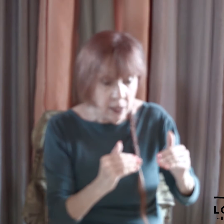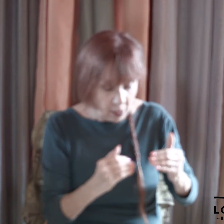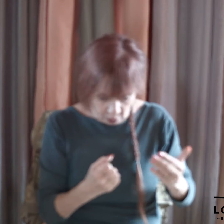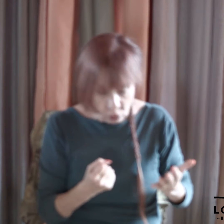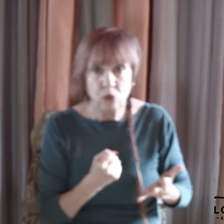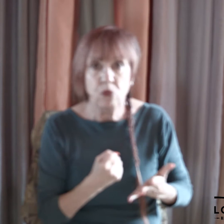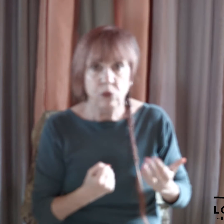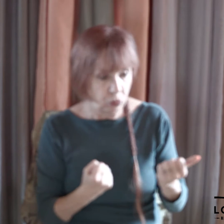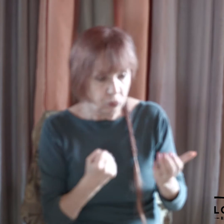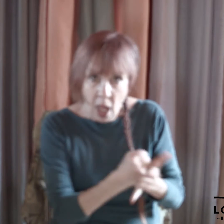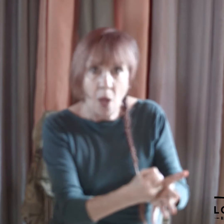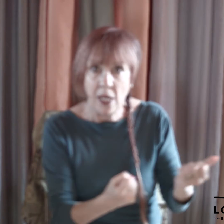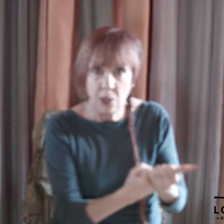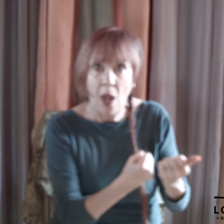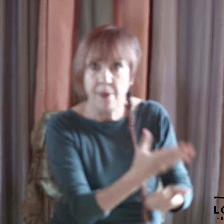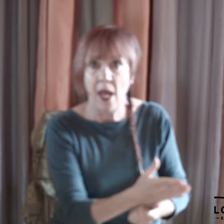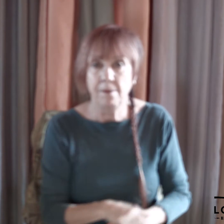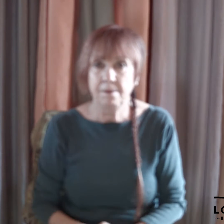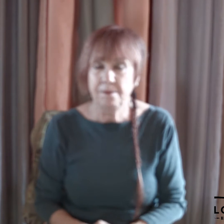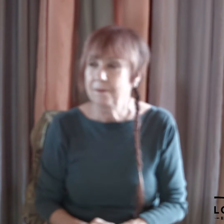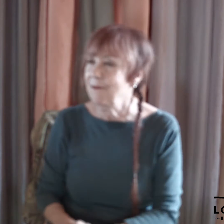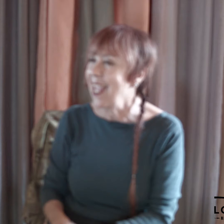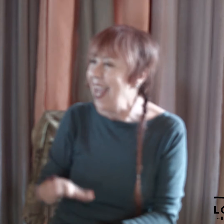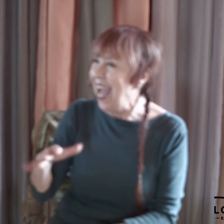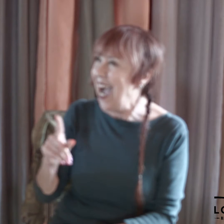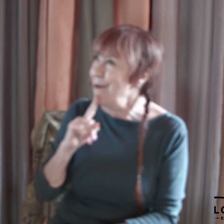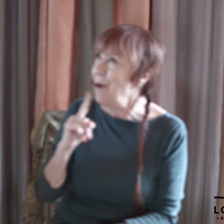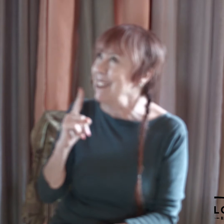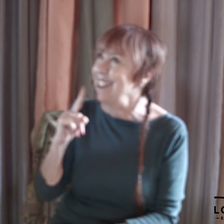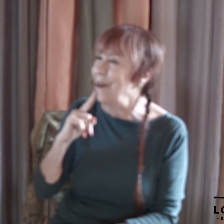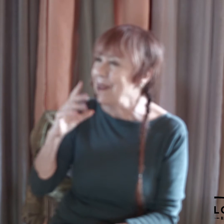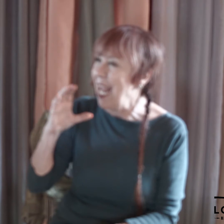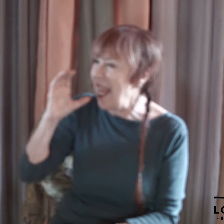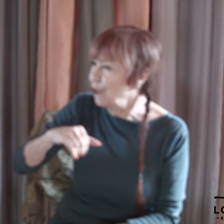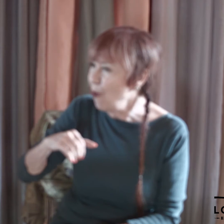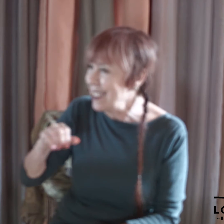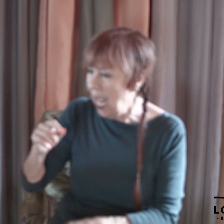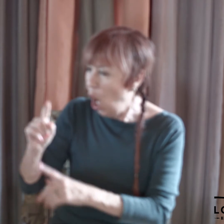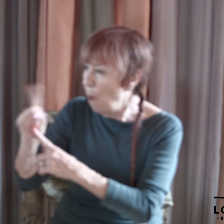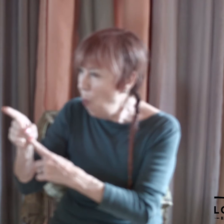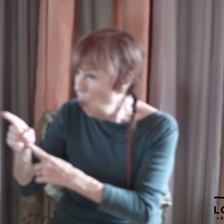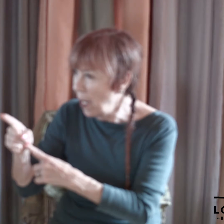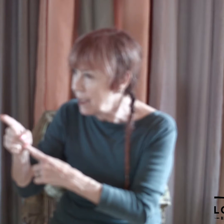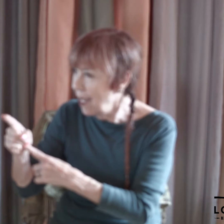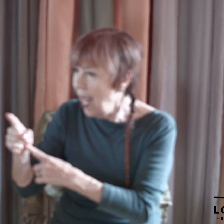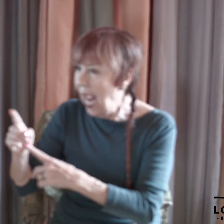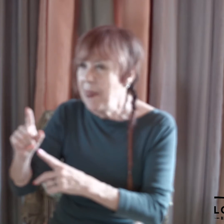a moment can strike us 20 or 30 years later. Mm-hmm. You know, there you were in the overflow room, not